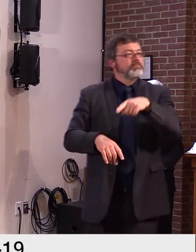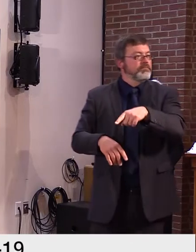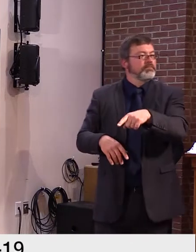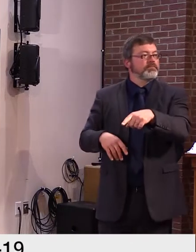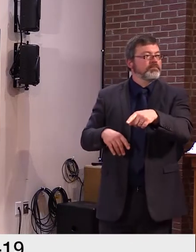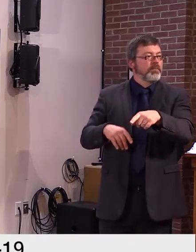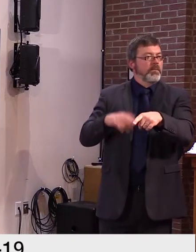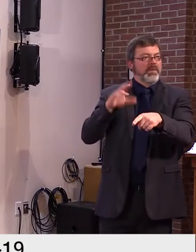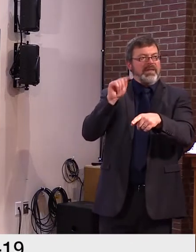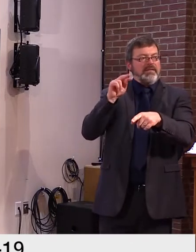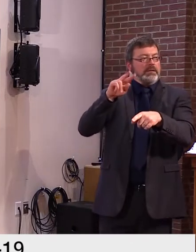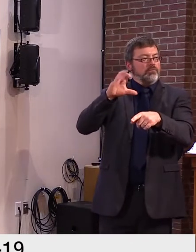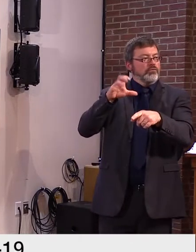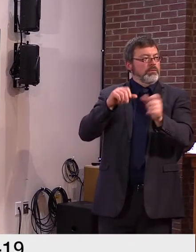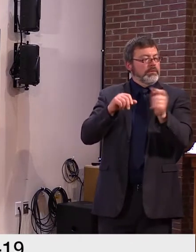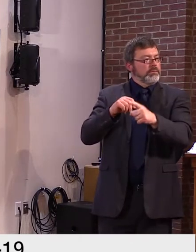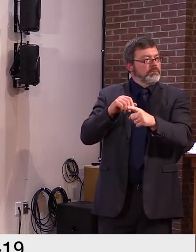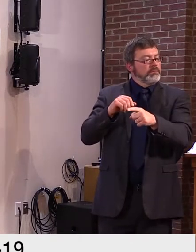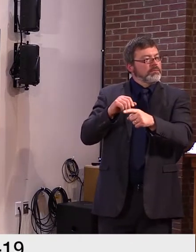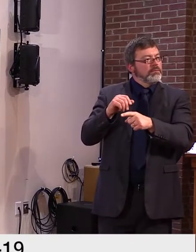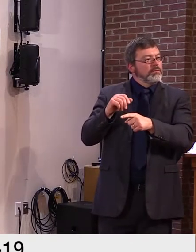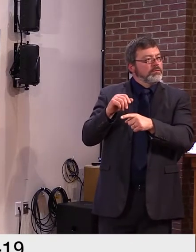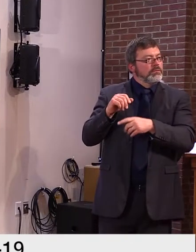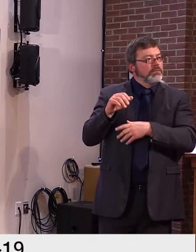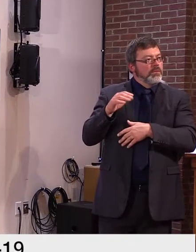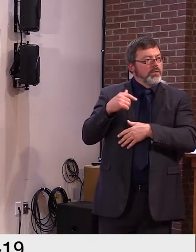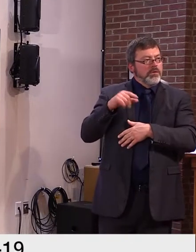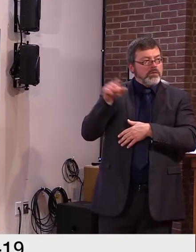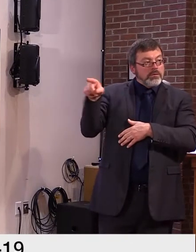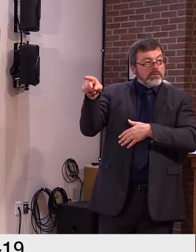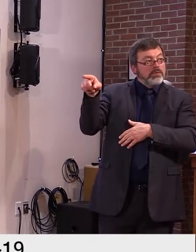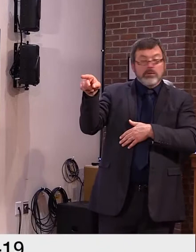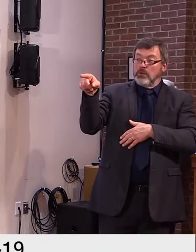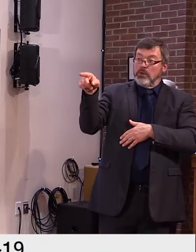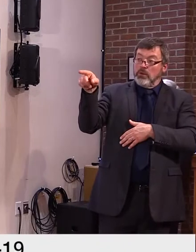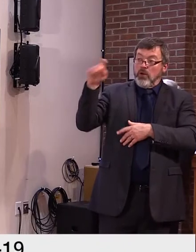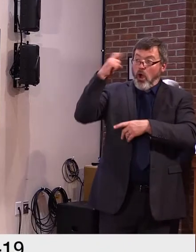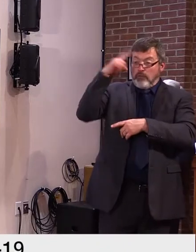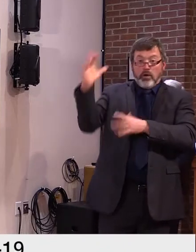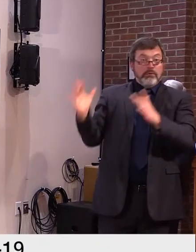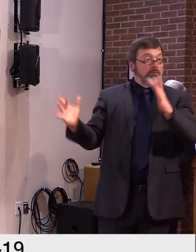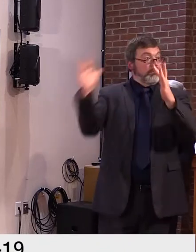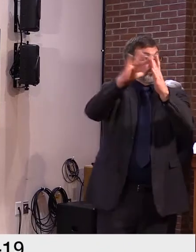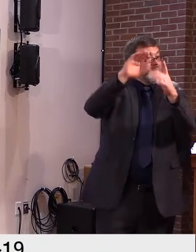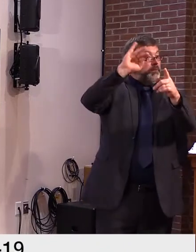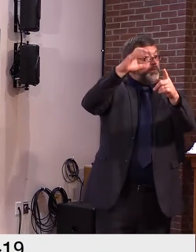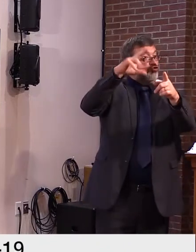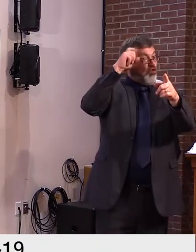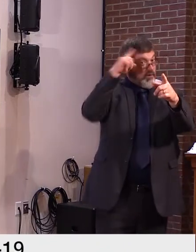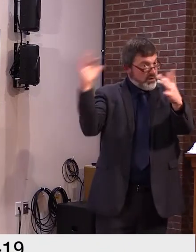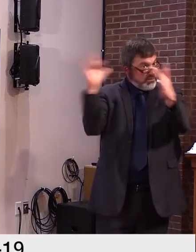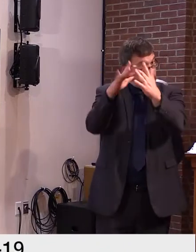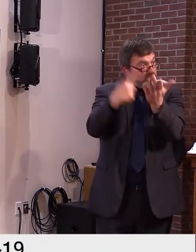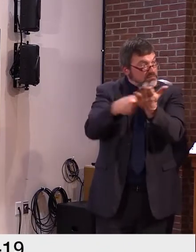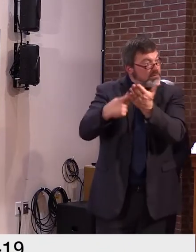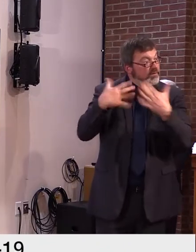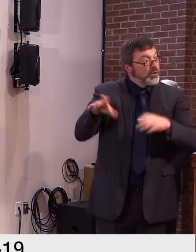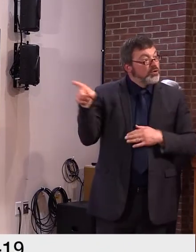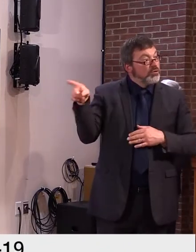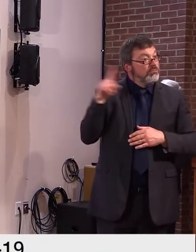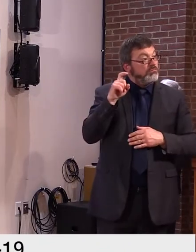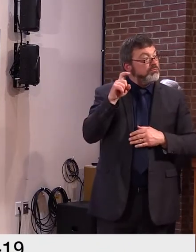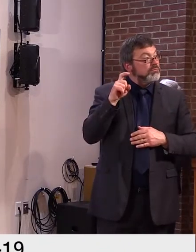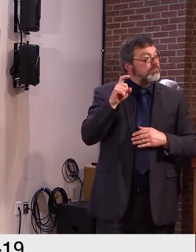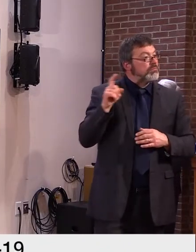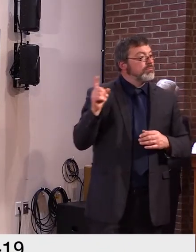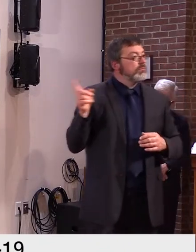has Governor Scott been able to speak with Governor Whitmer? Have not at this point in time. I mean, this was unfolding over the